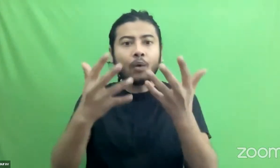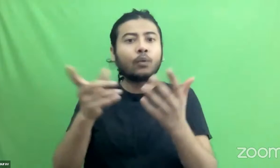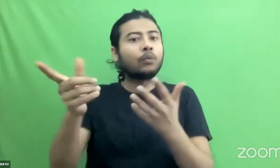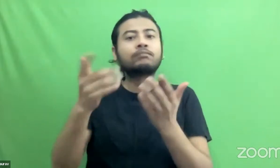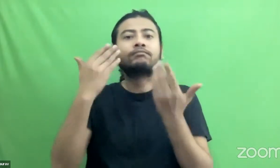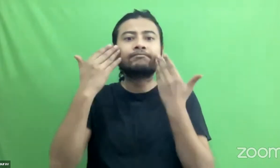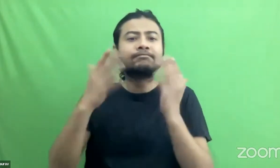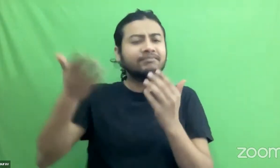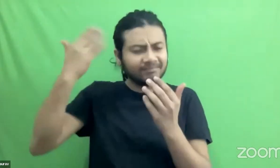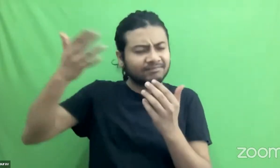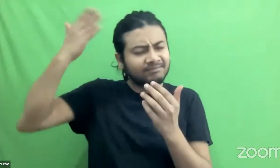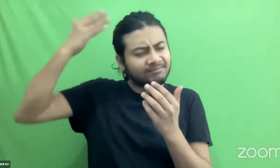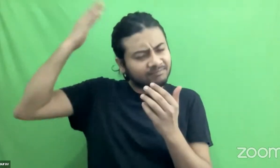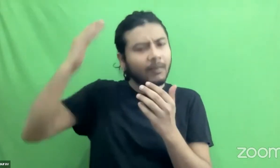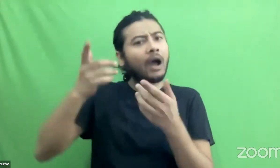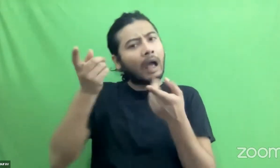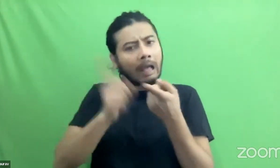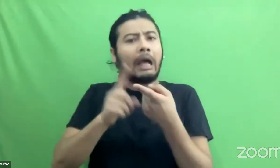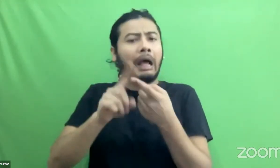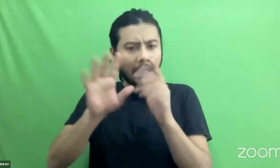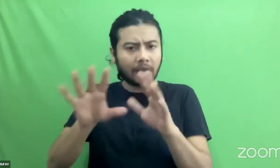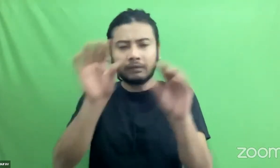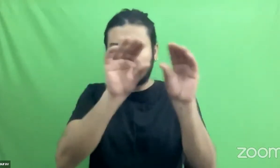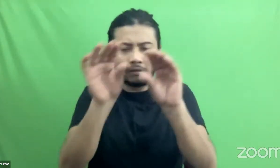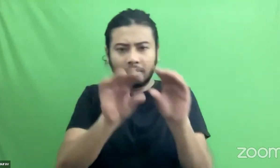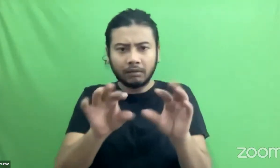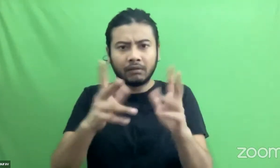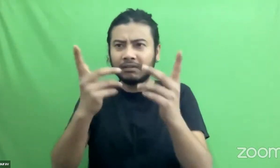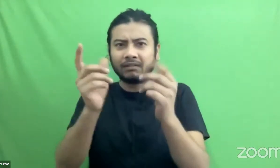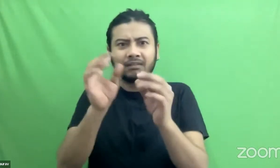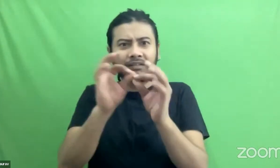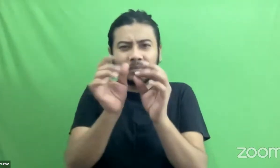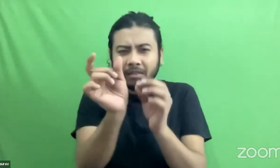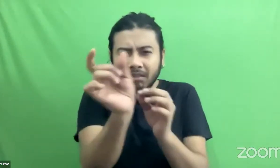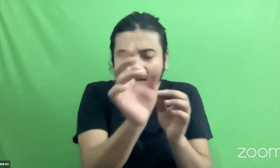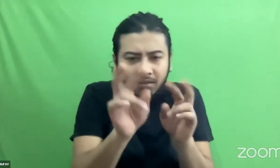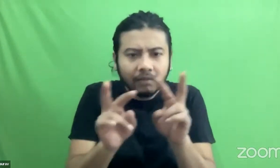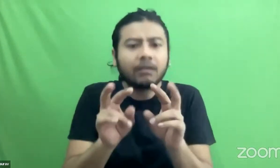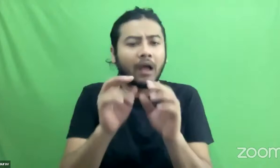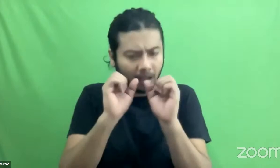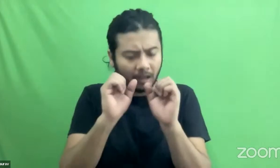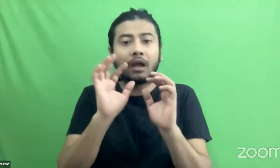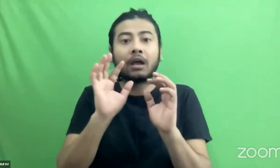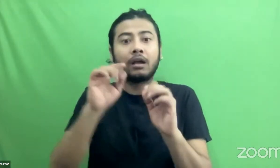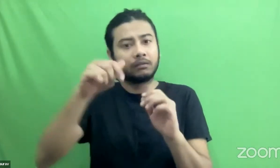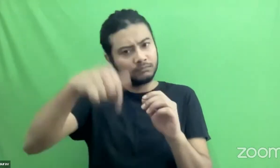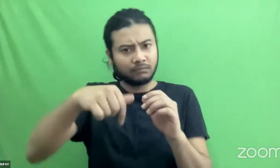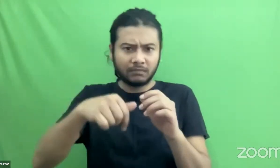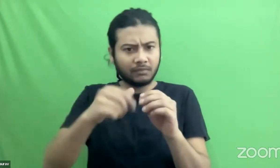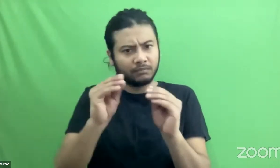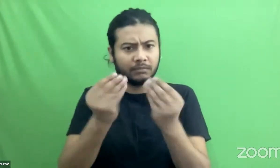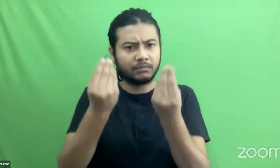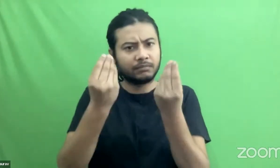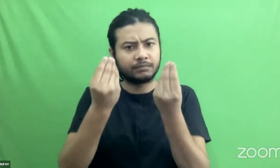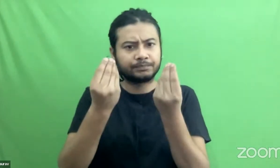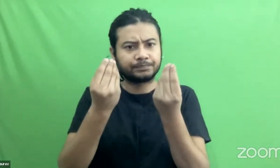in the speaker view. Yeah. So we are very sure, even Saurav is very sure that